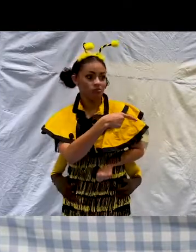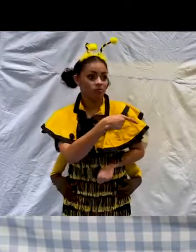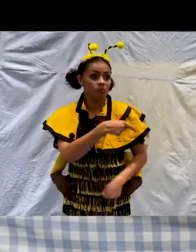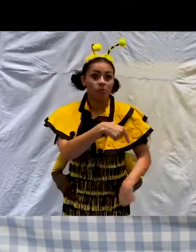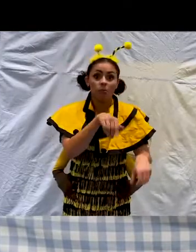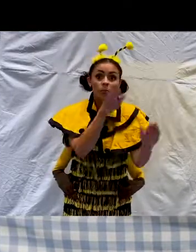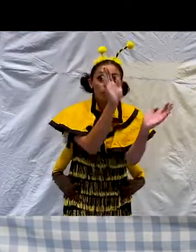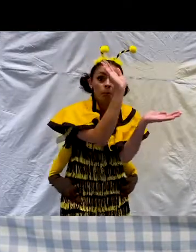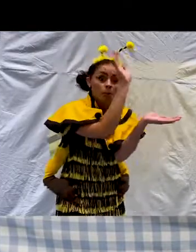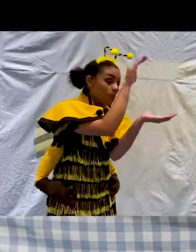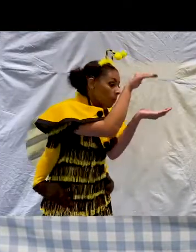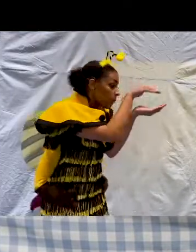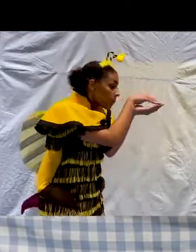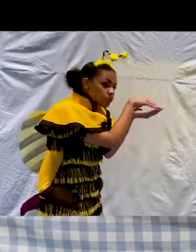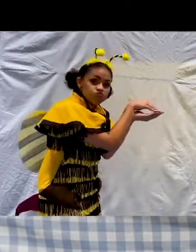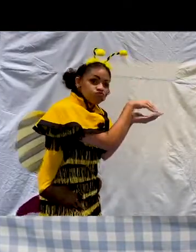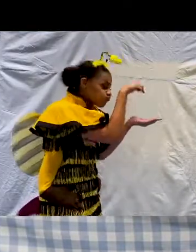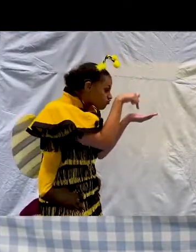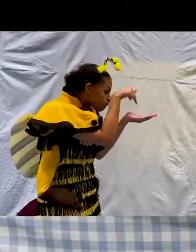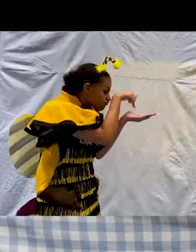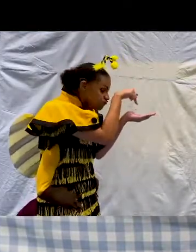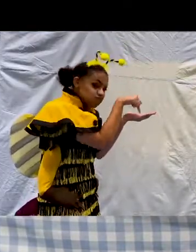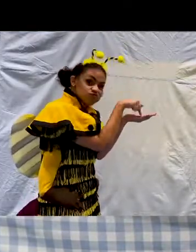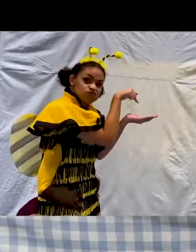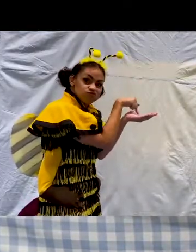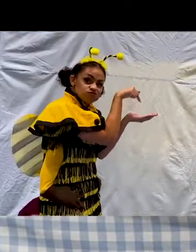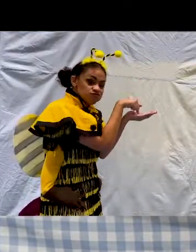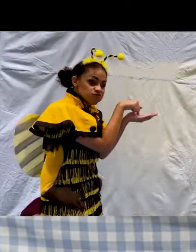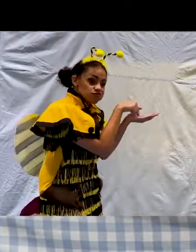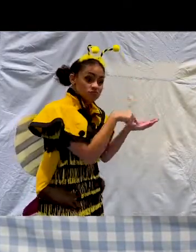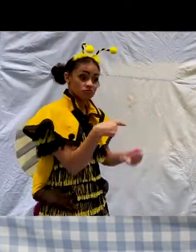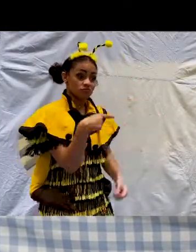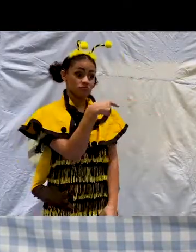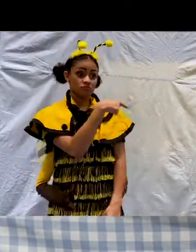technology, like this old Tamagotchi,